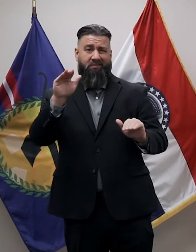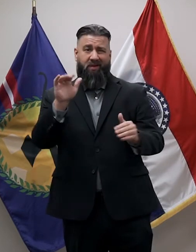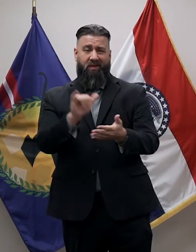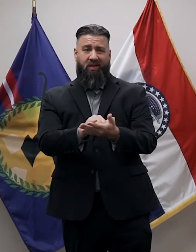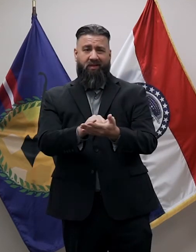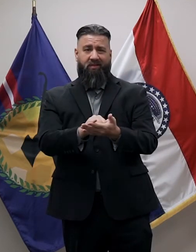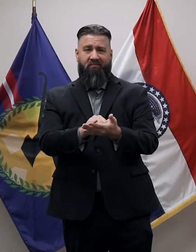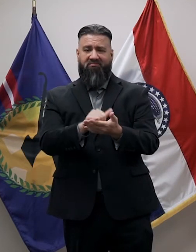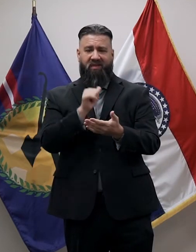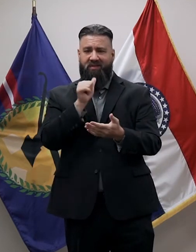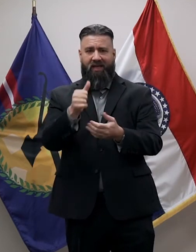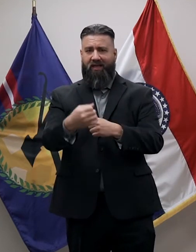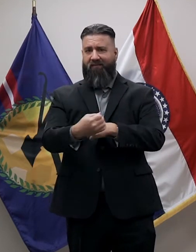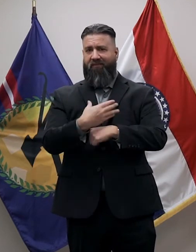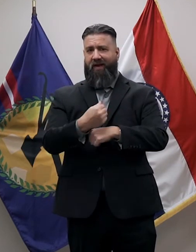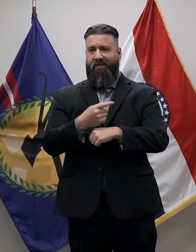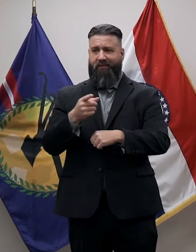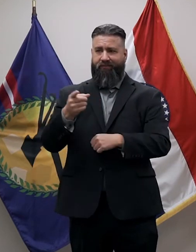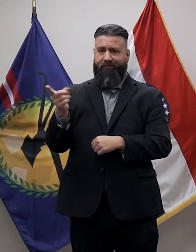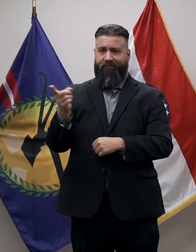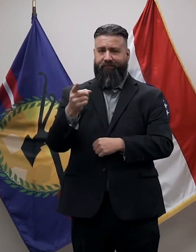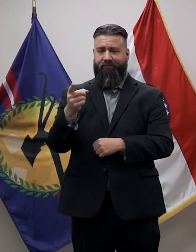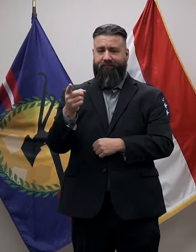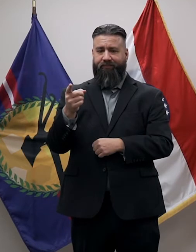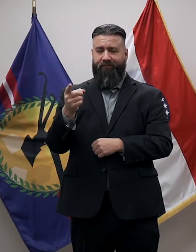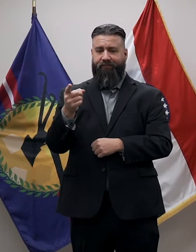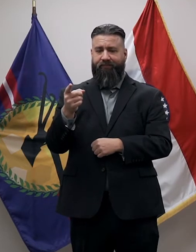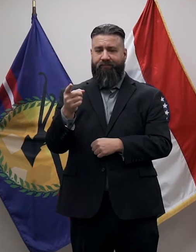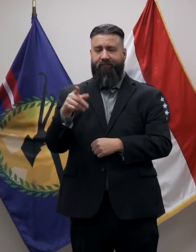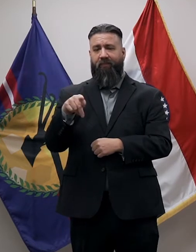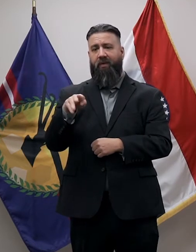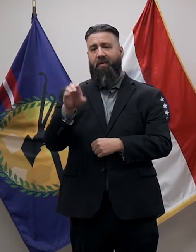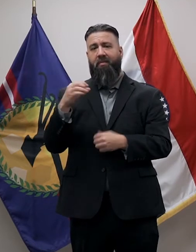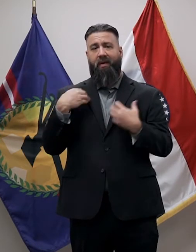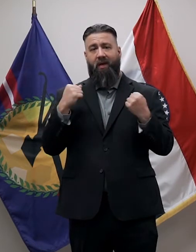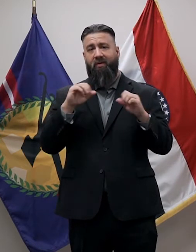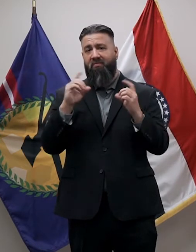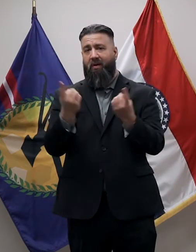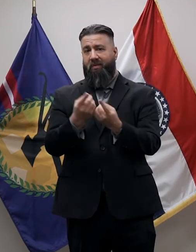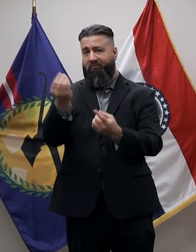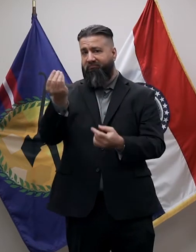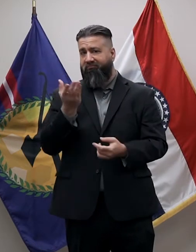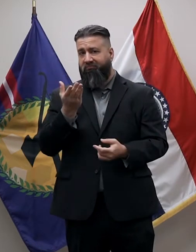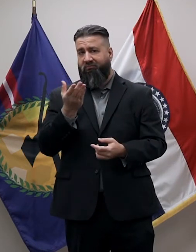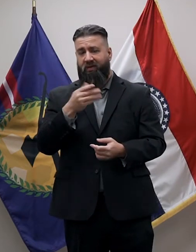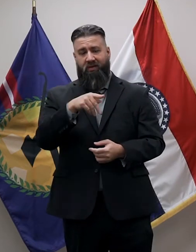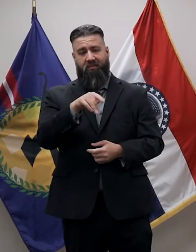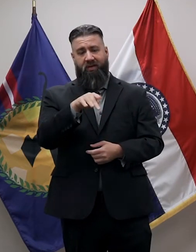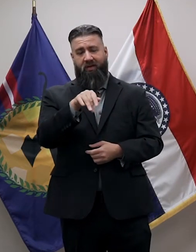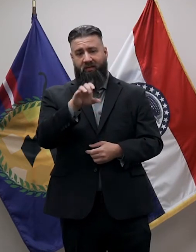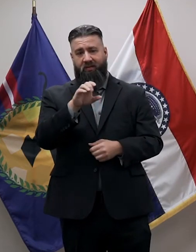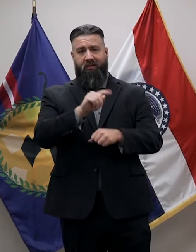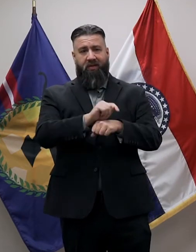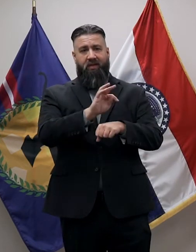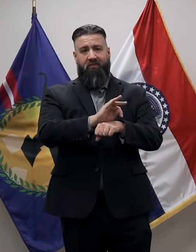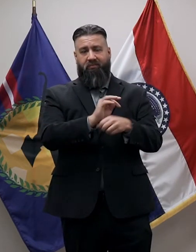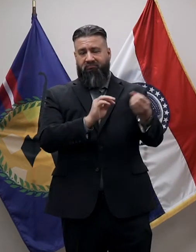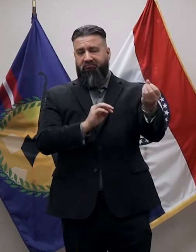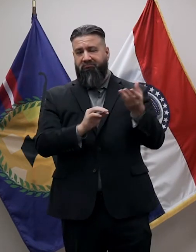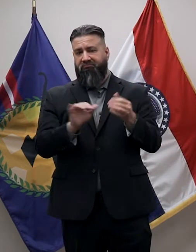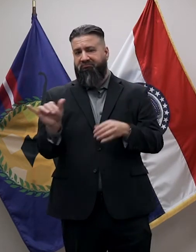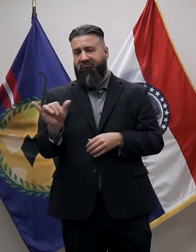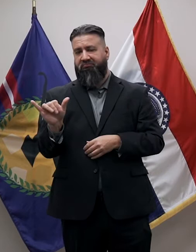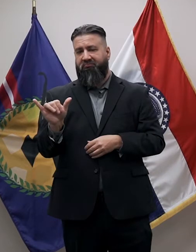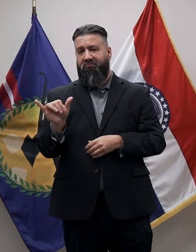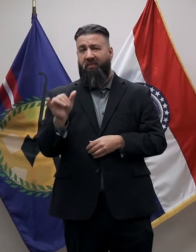not the advice we're getting from our public health department or the pandemic task force. I think we need to be thoughtful